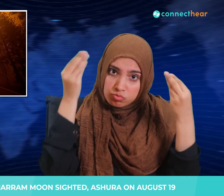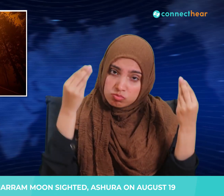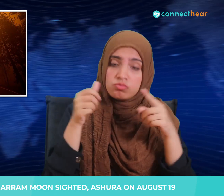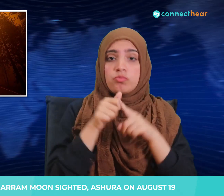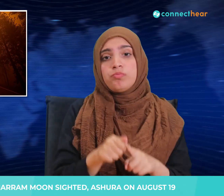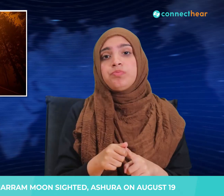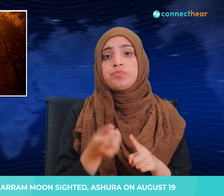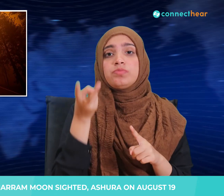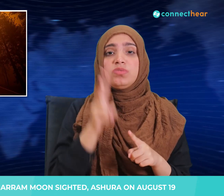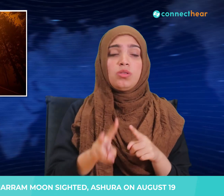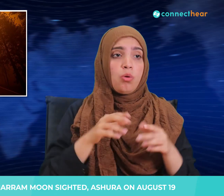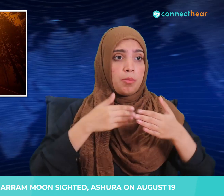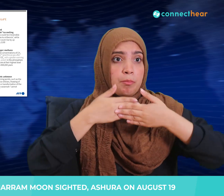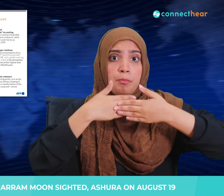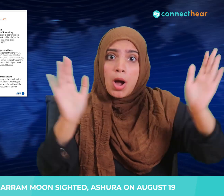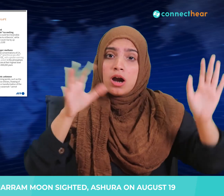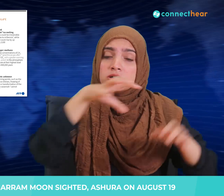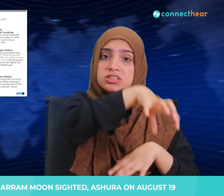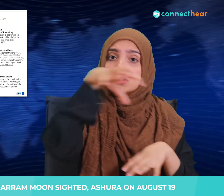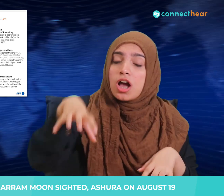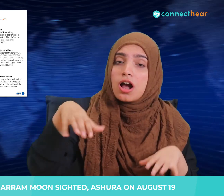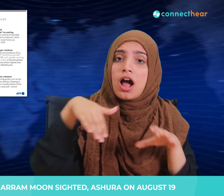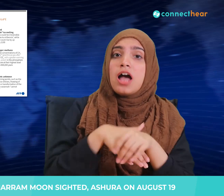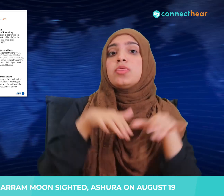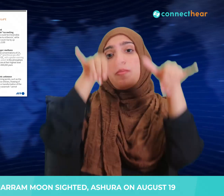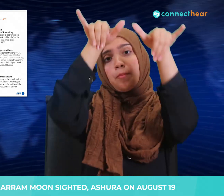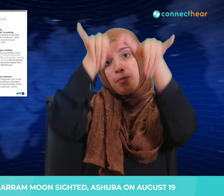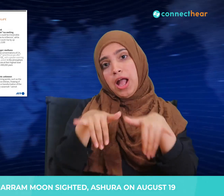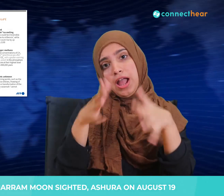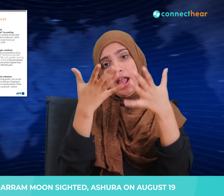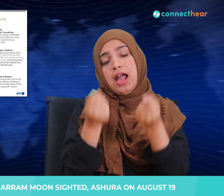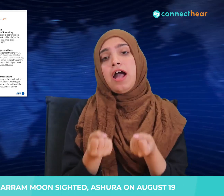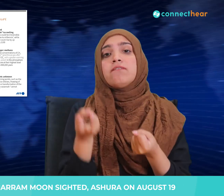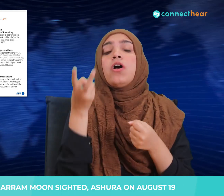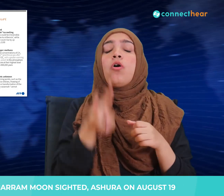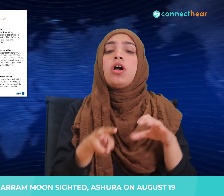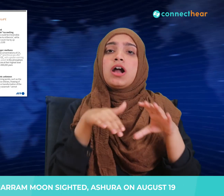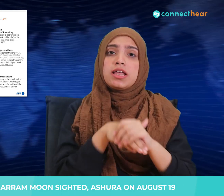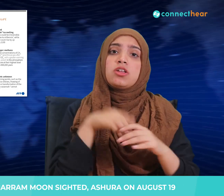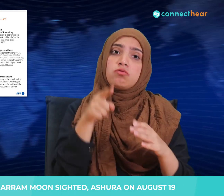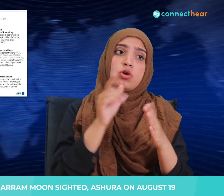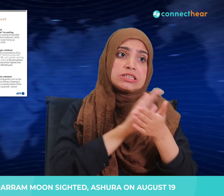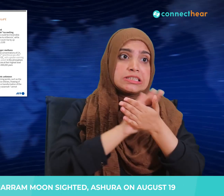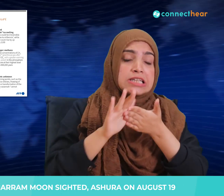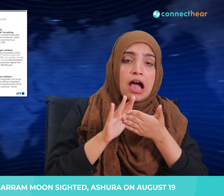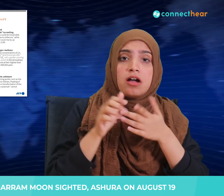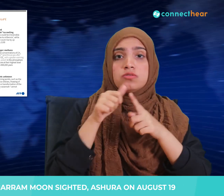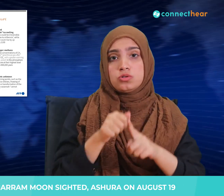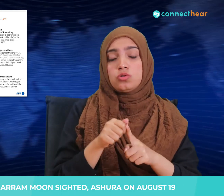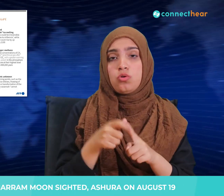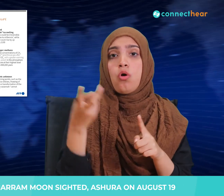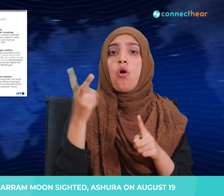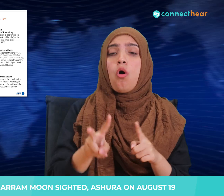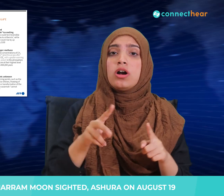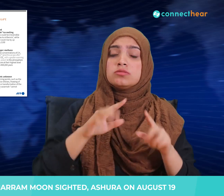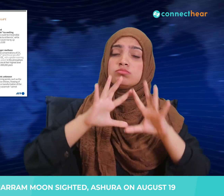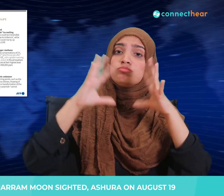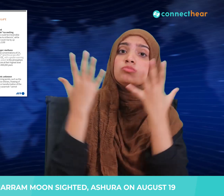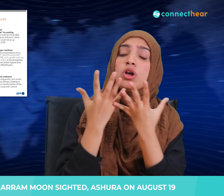Unless immediate, rapid, and large-scale action is taken to reduce emissions, the report says, the average global temperature